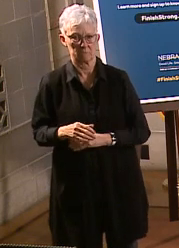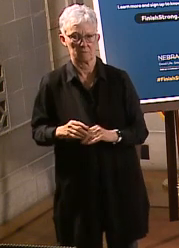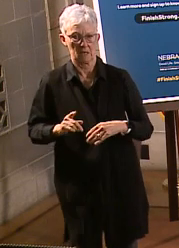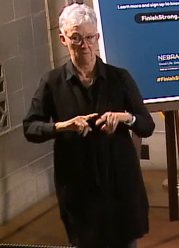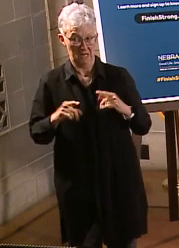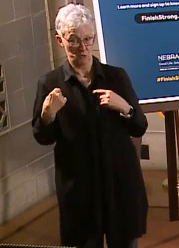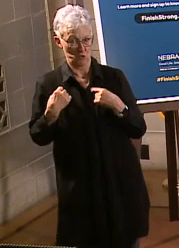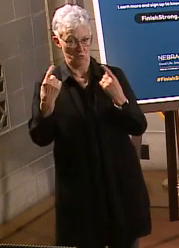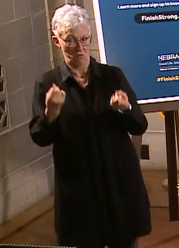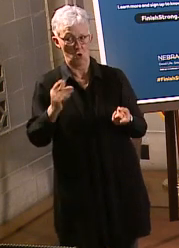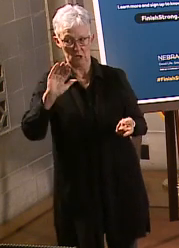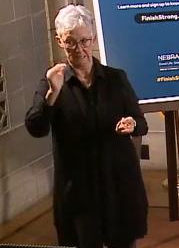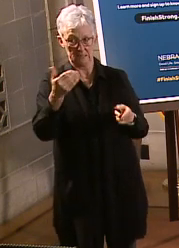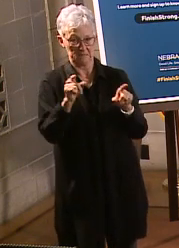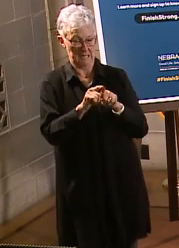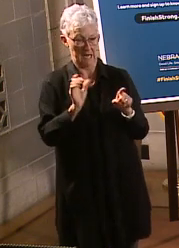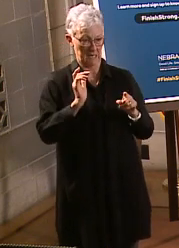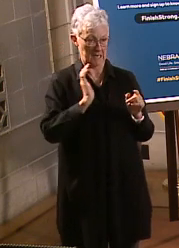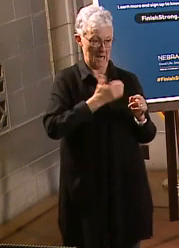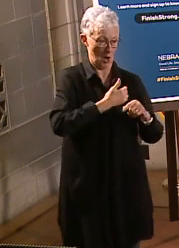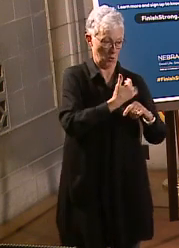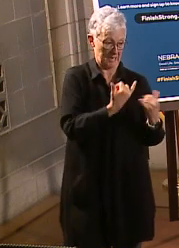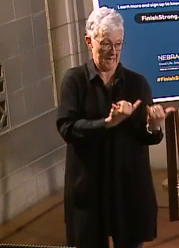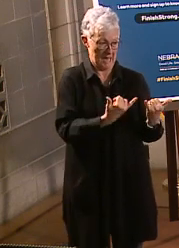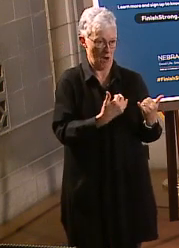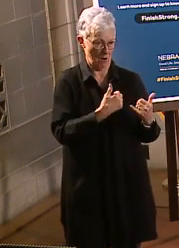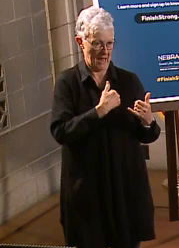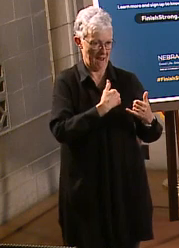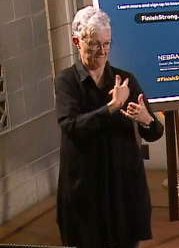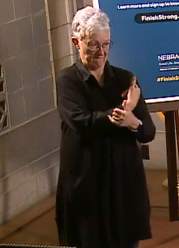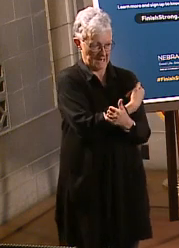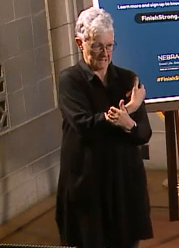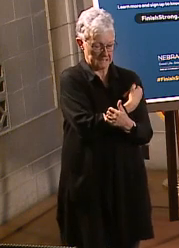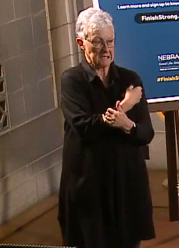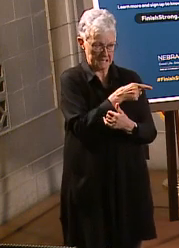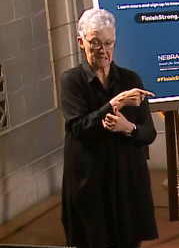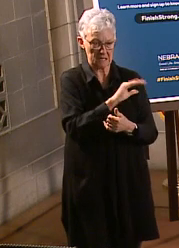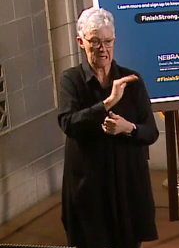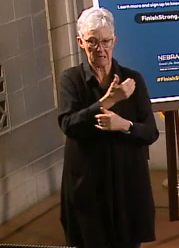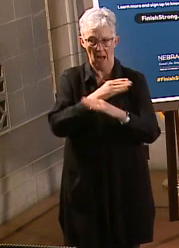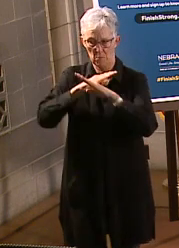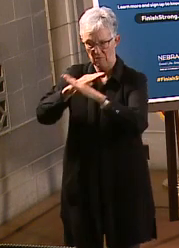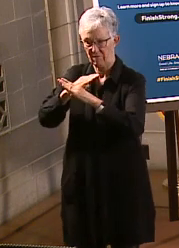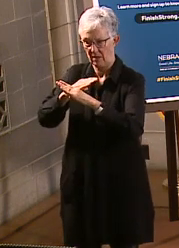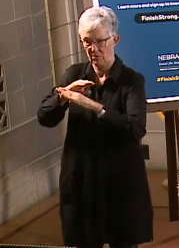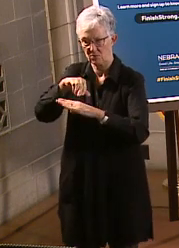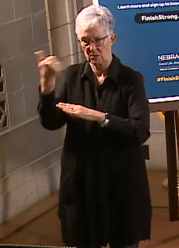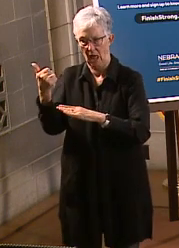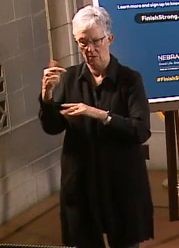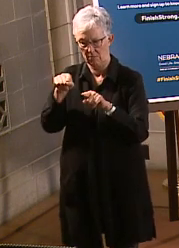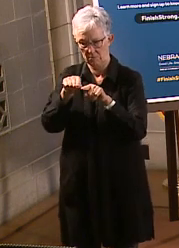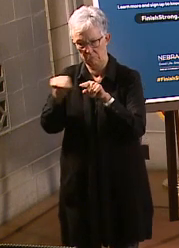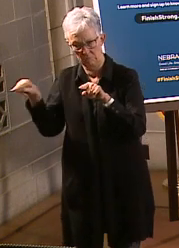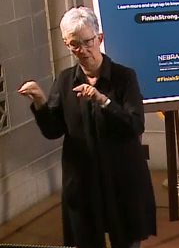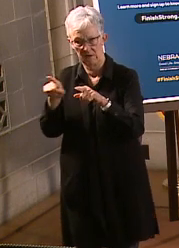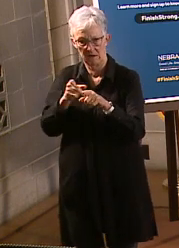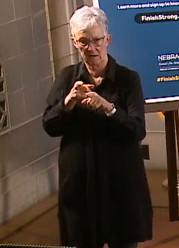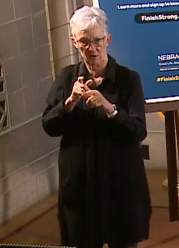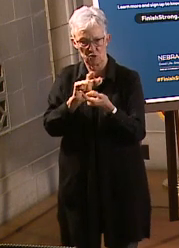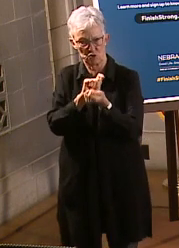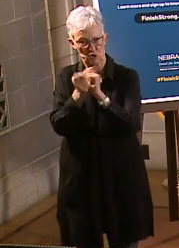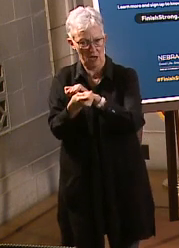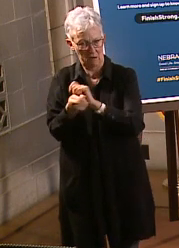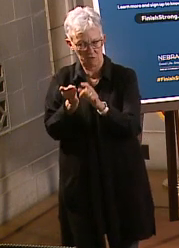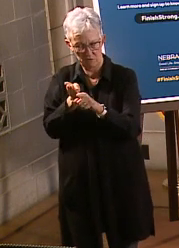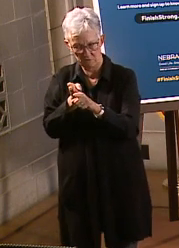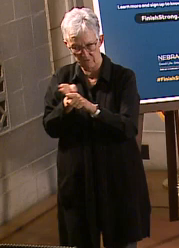that the vaccines are still effective against all these different variants. And I'll let Dr. Antone talk about that more. And then finally, is the state working with Lincoln in preparation